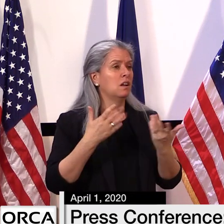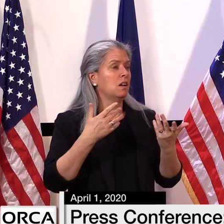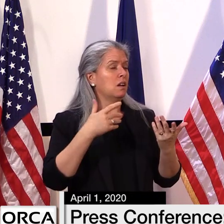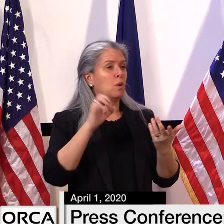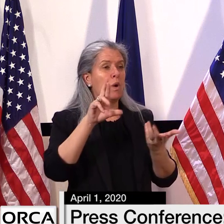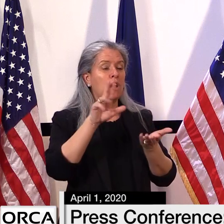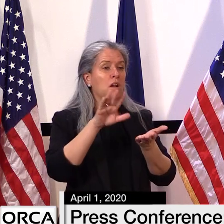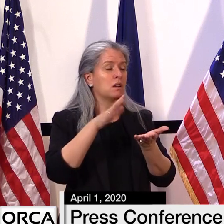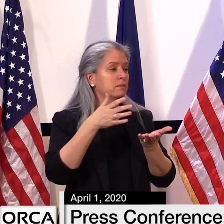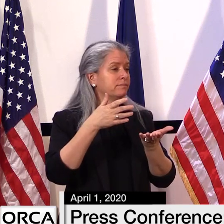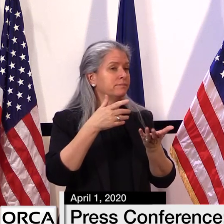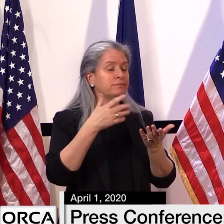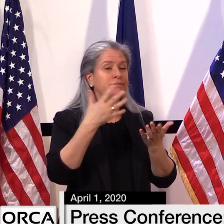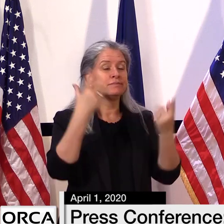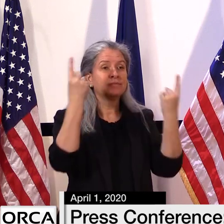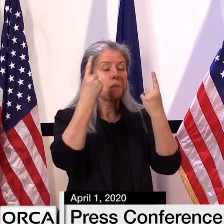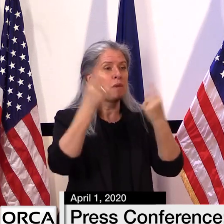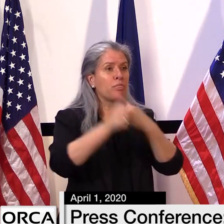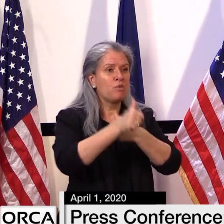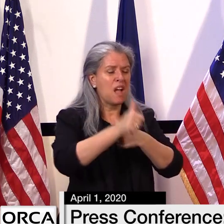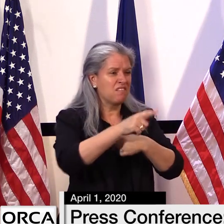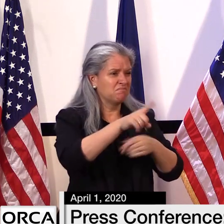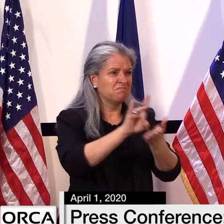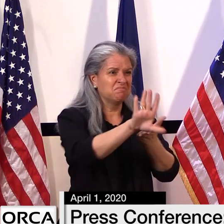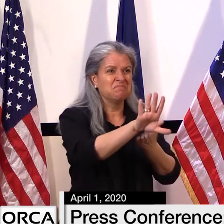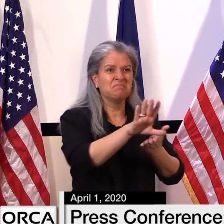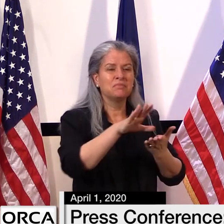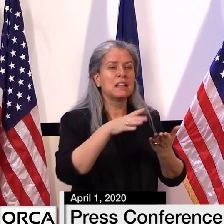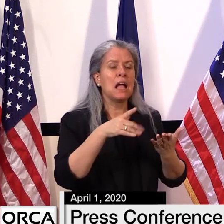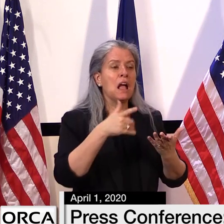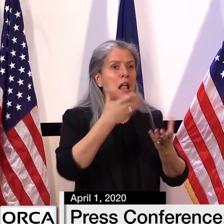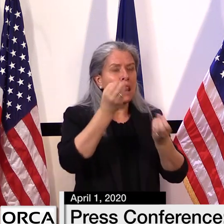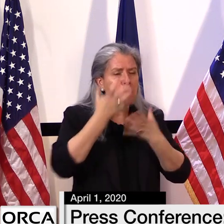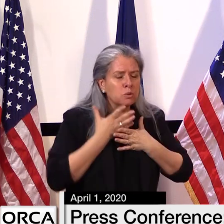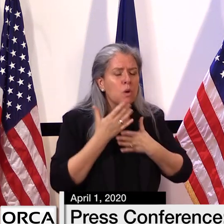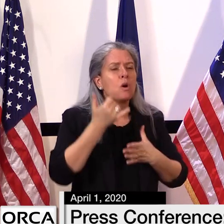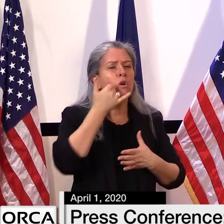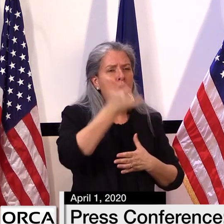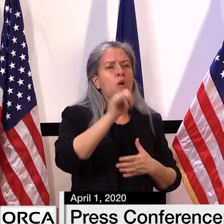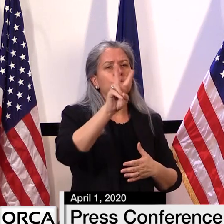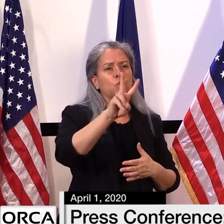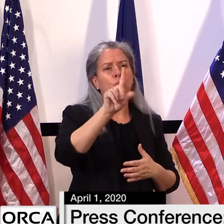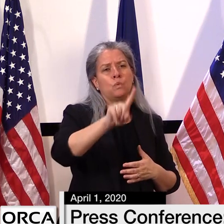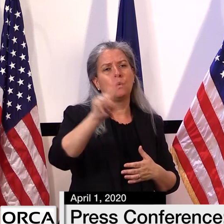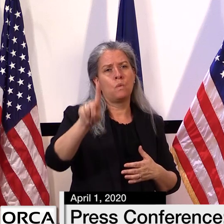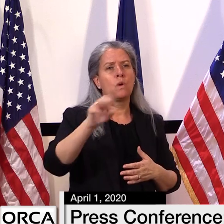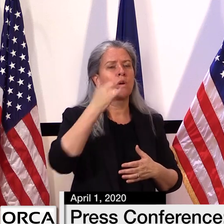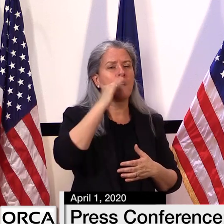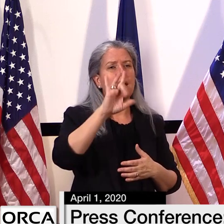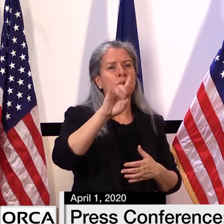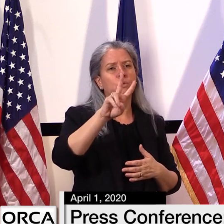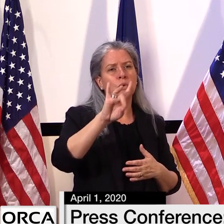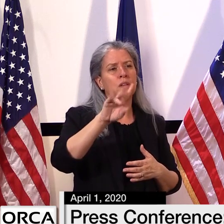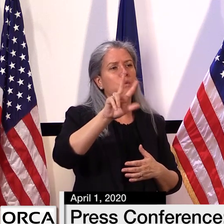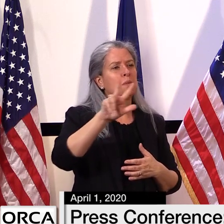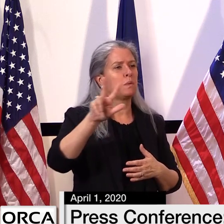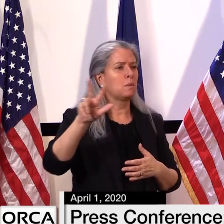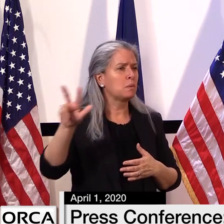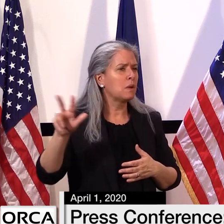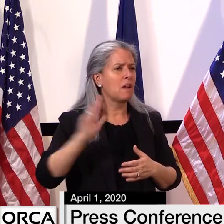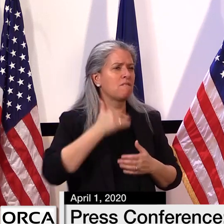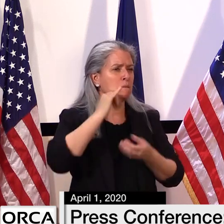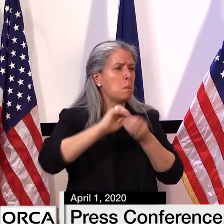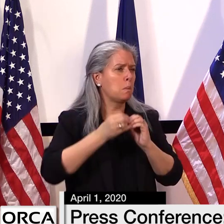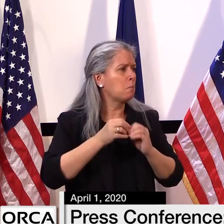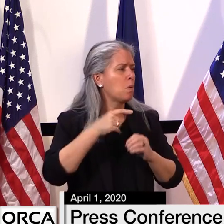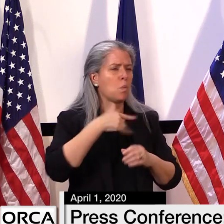or they're someone is threatening eviction, please let us know. Call 211 or call us at 828-3333